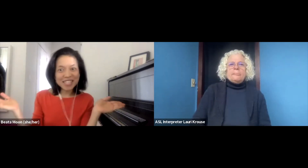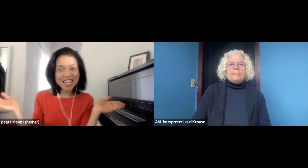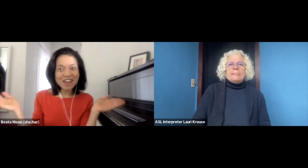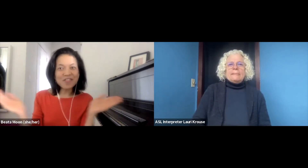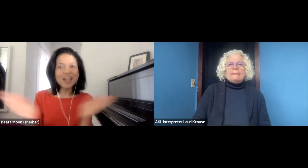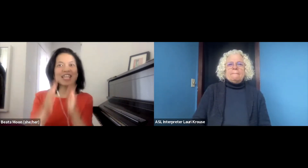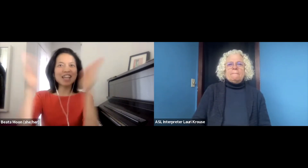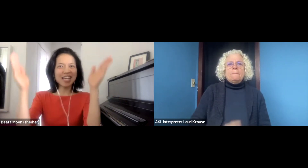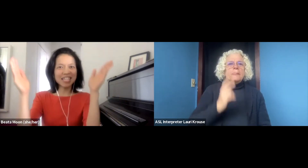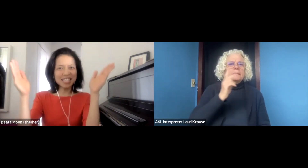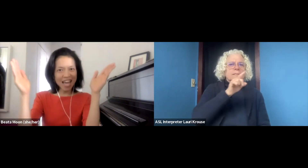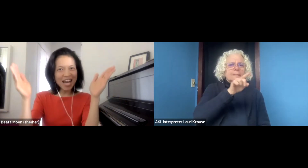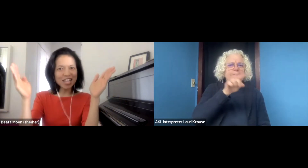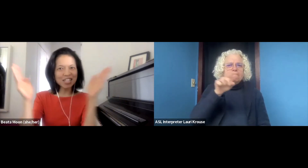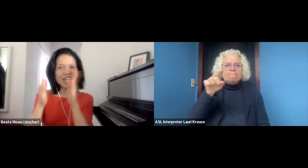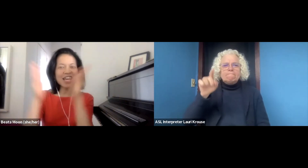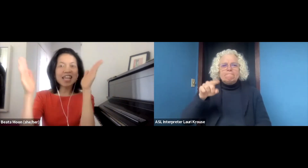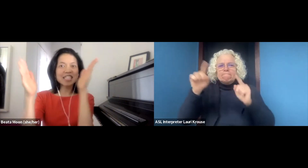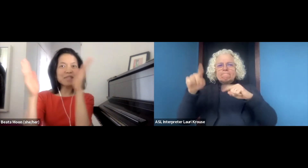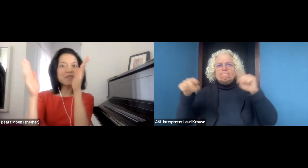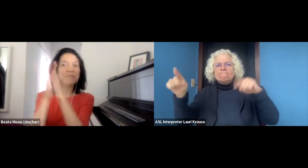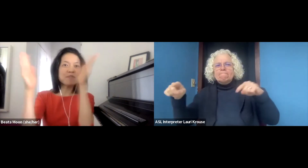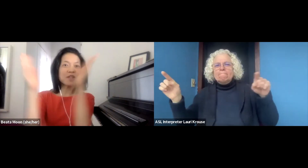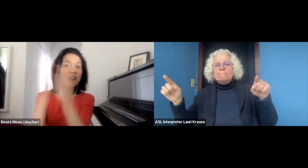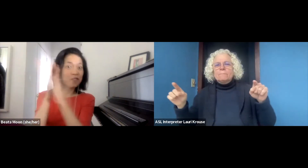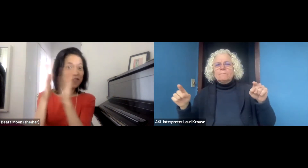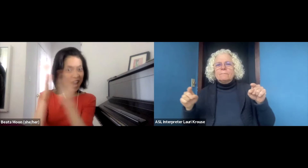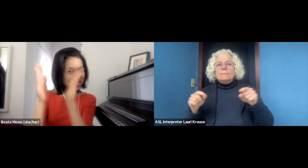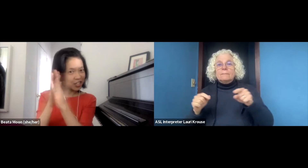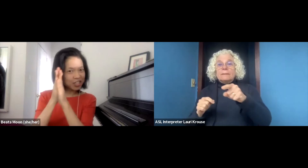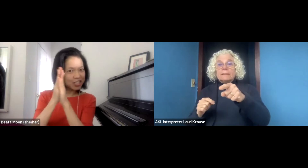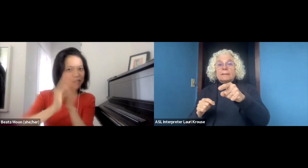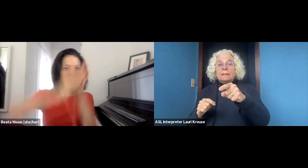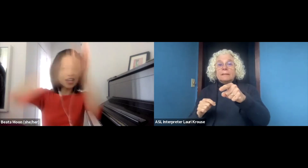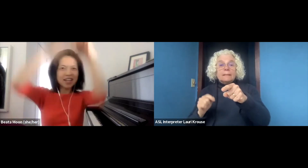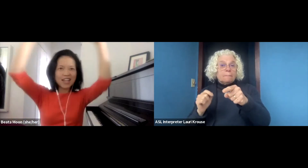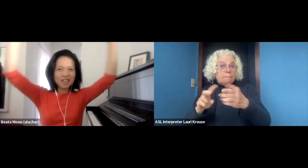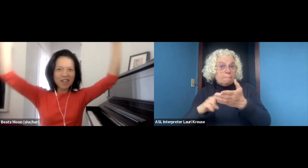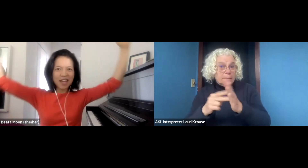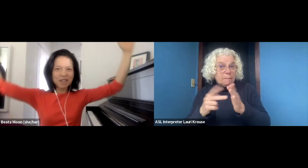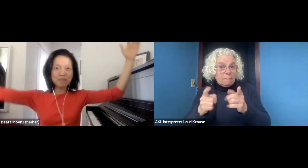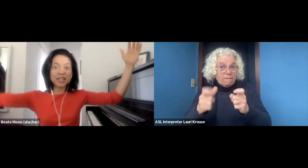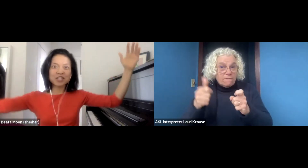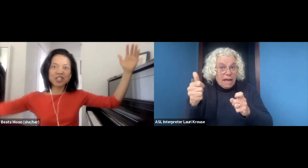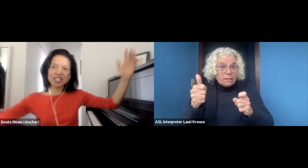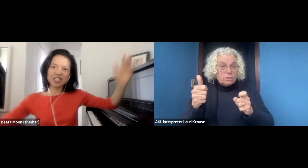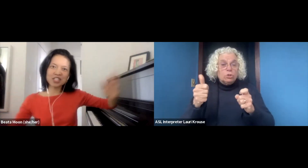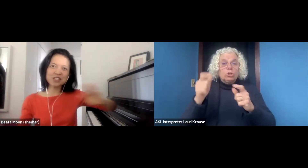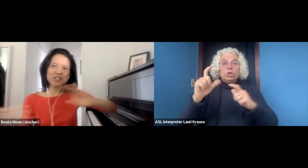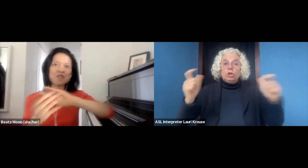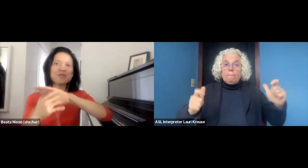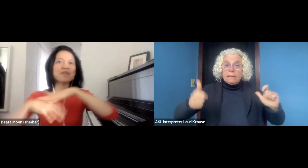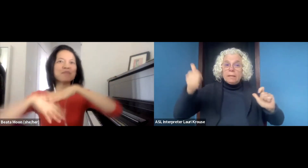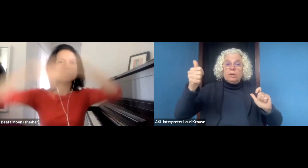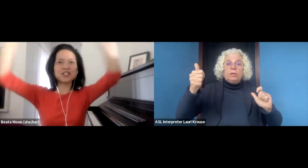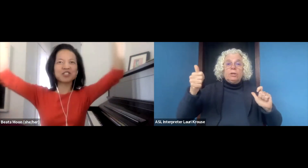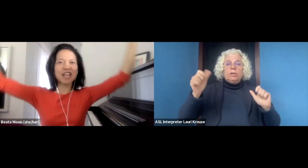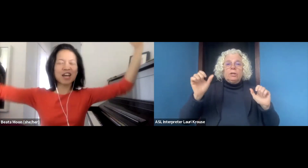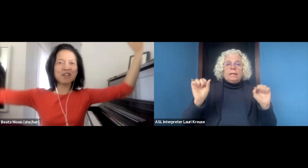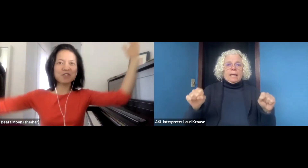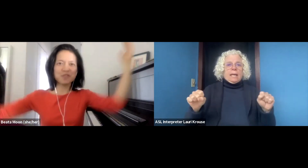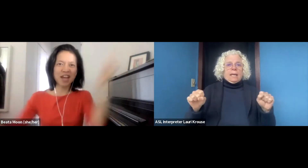I'm seeing already, I can tell, it seems like people have gone faster a little bit. They've added bigger gestures, so maybe